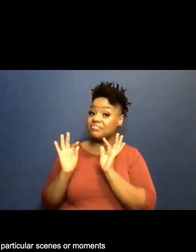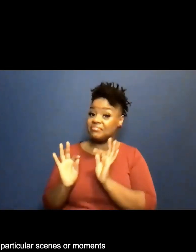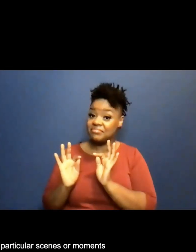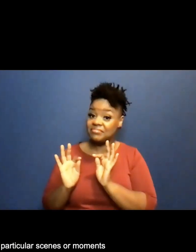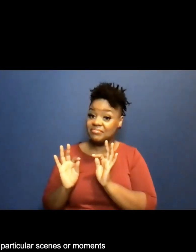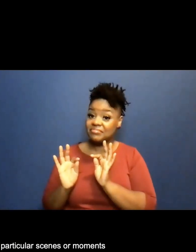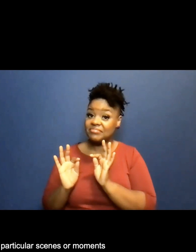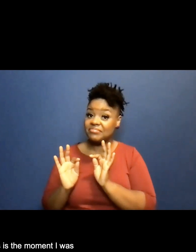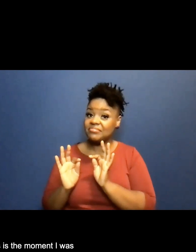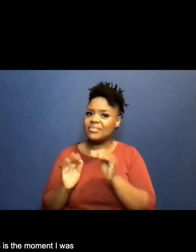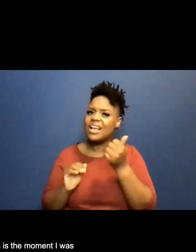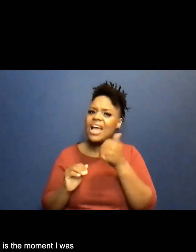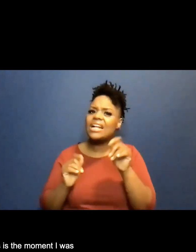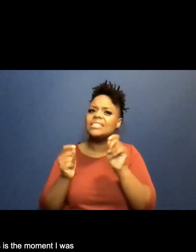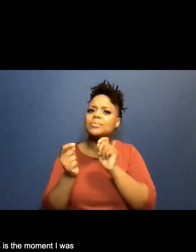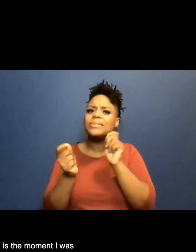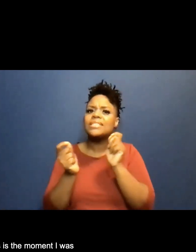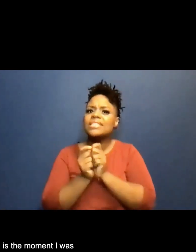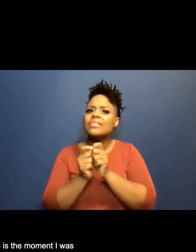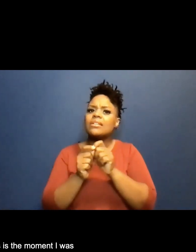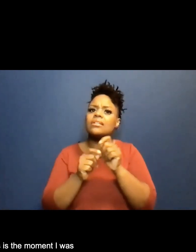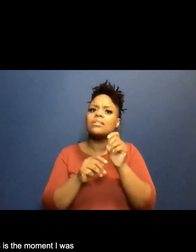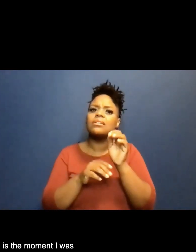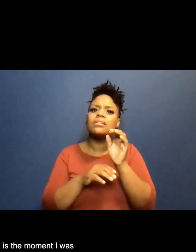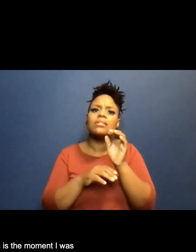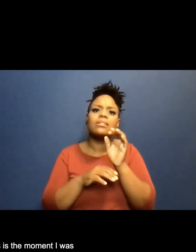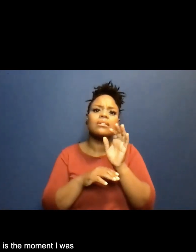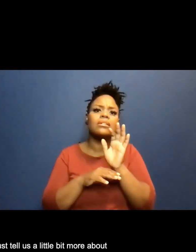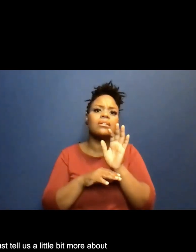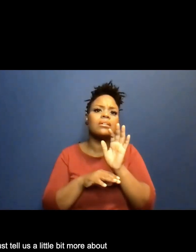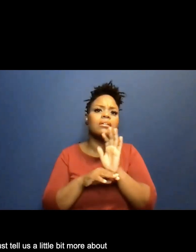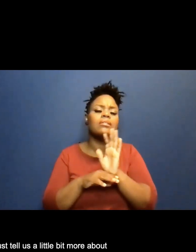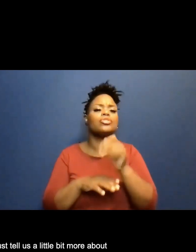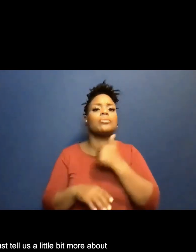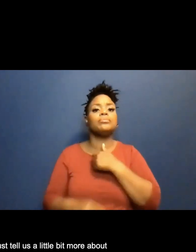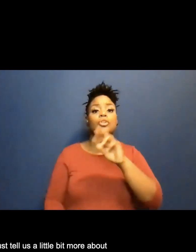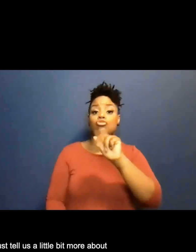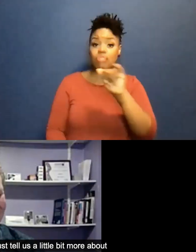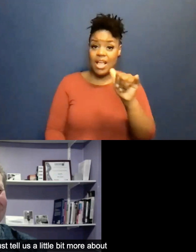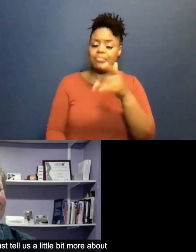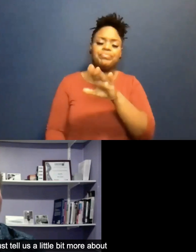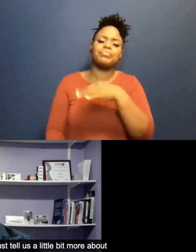where you go, this is it, this is the moment I was looking to make, and just tell us a little bit more about the making of it.